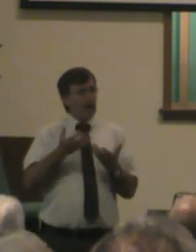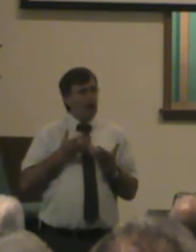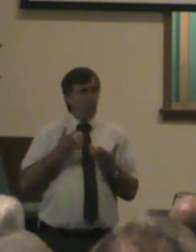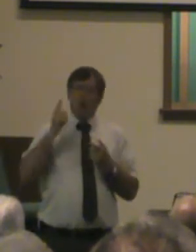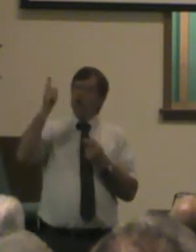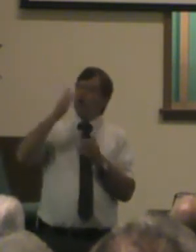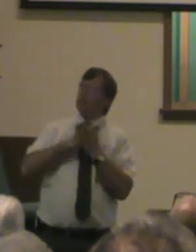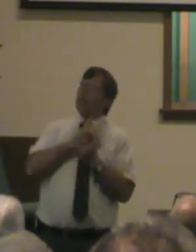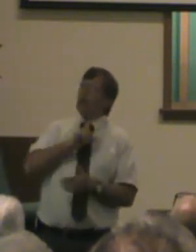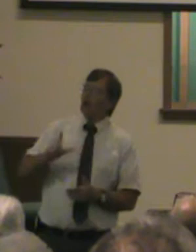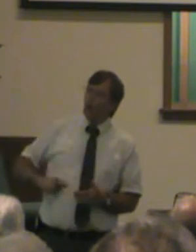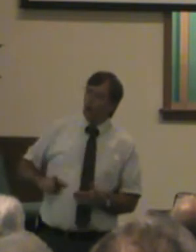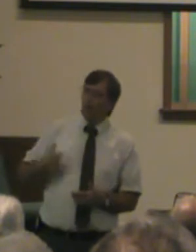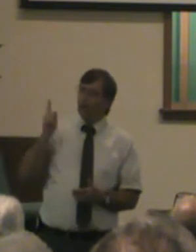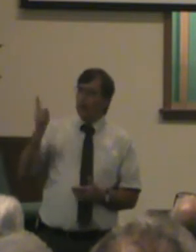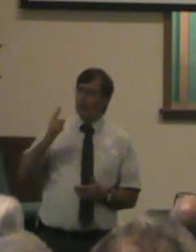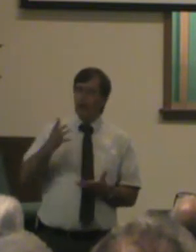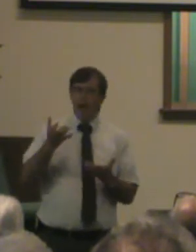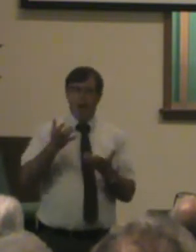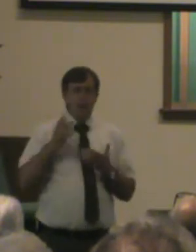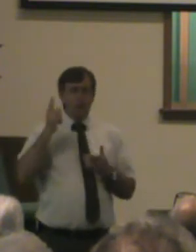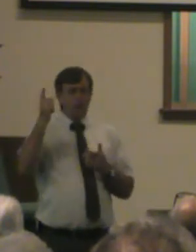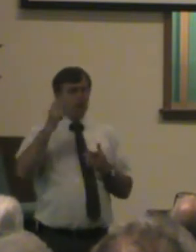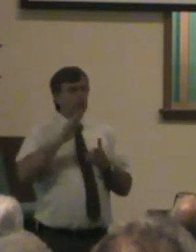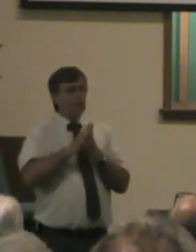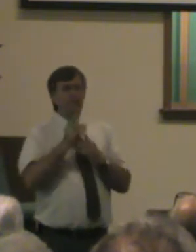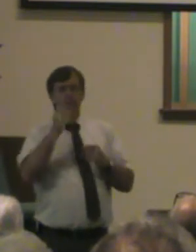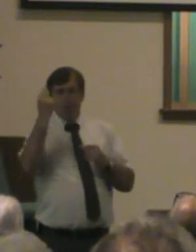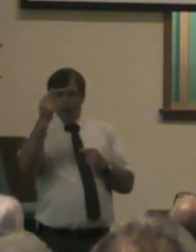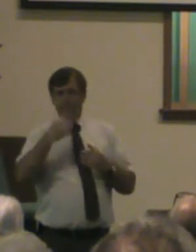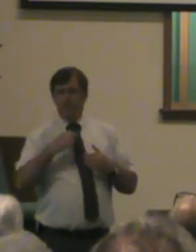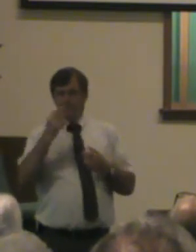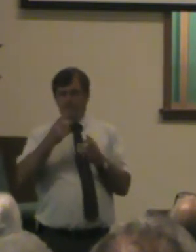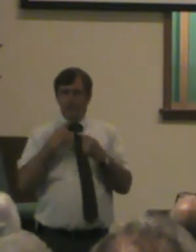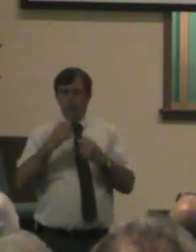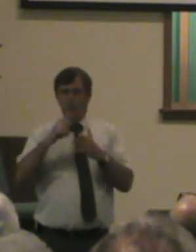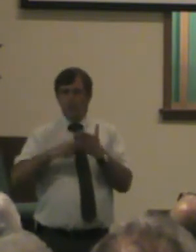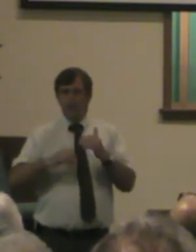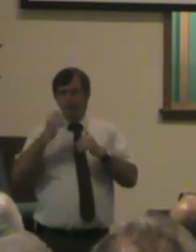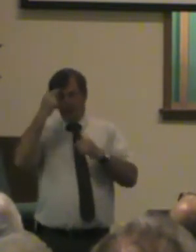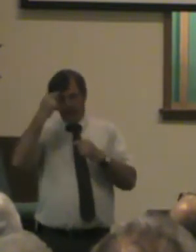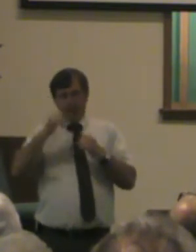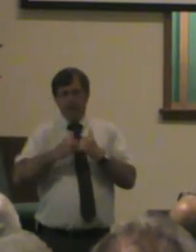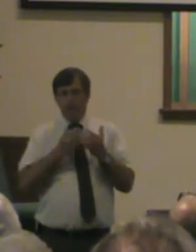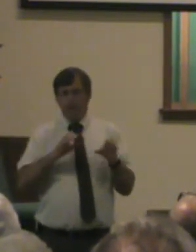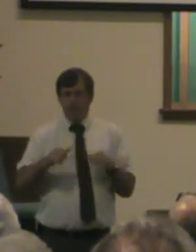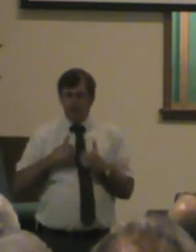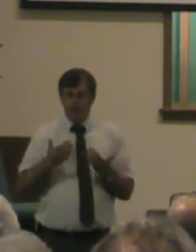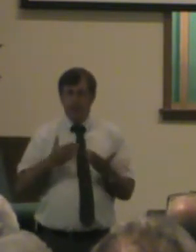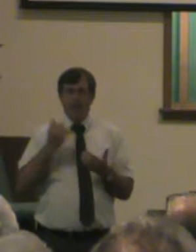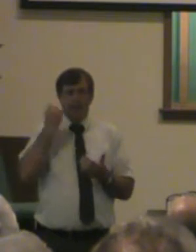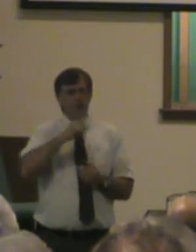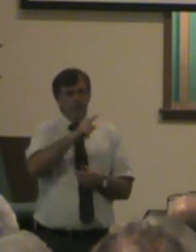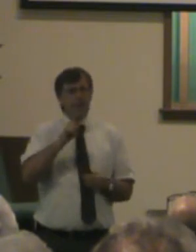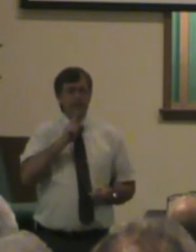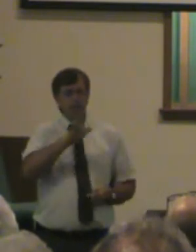want Jesus to be my Lord. I want to be the one who tells me how to think and what to do and what not to do. If he is